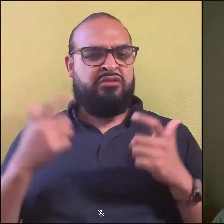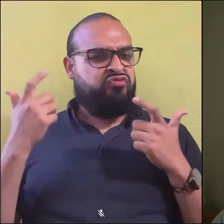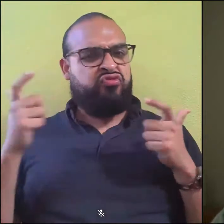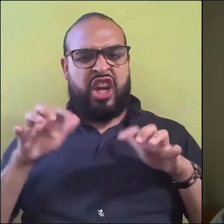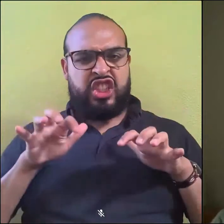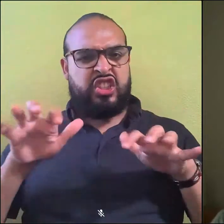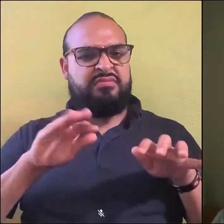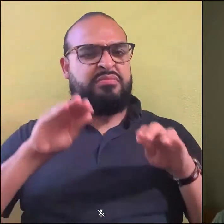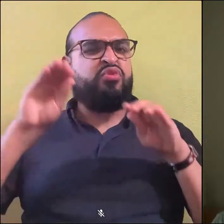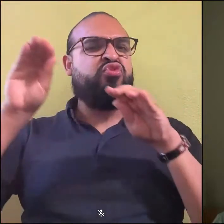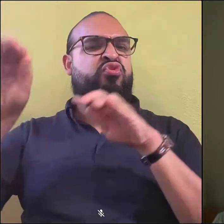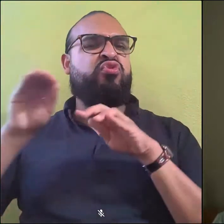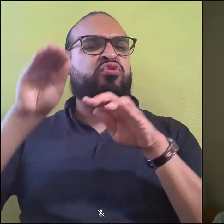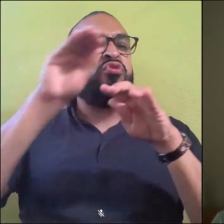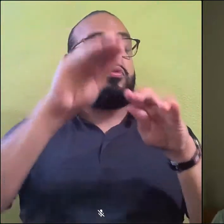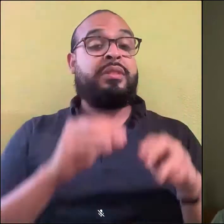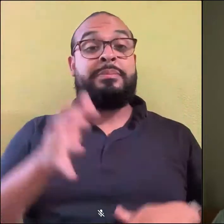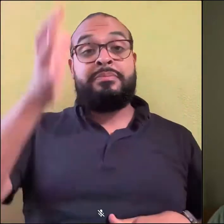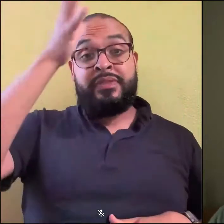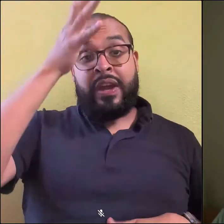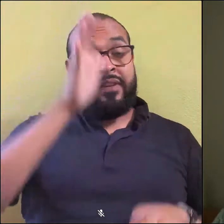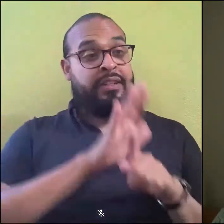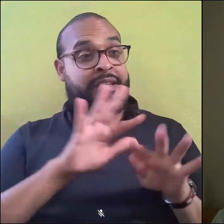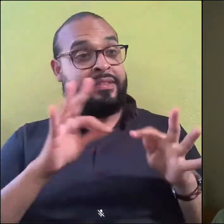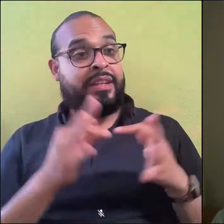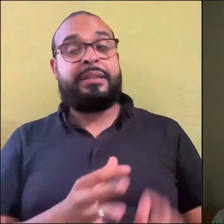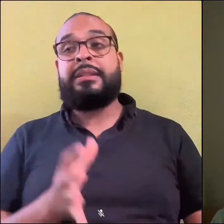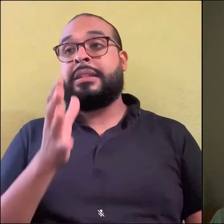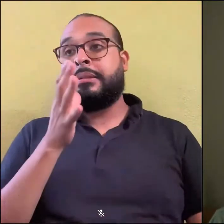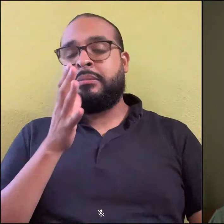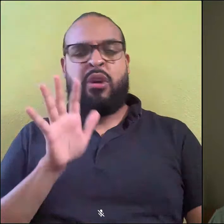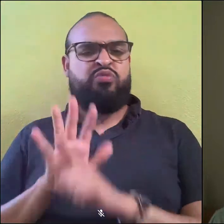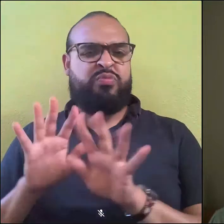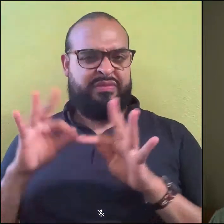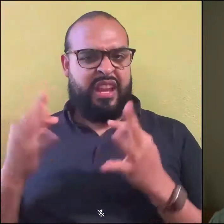my father's family and my mother's family left all their belongings.